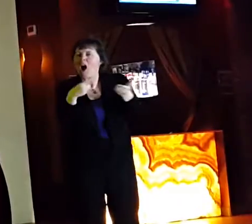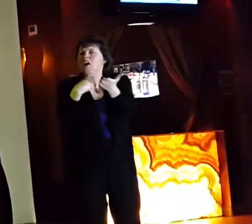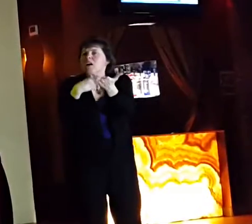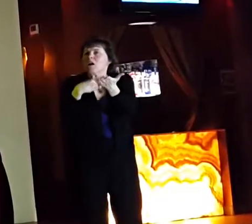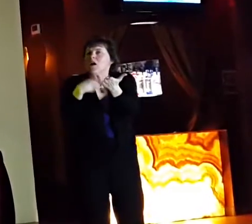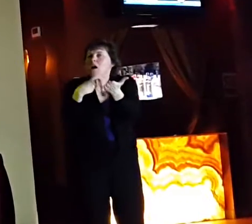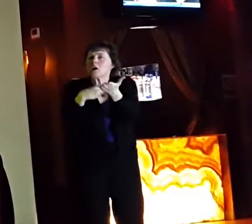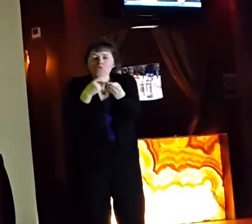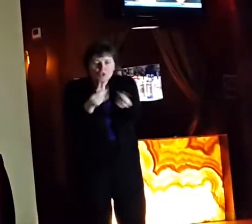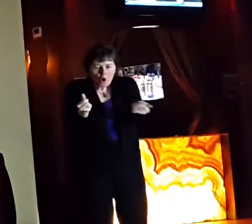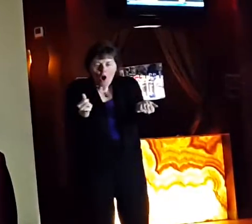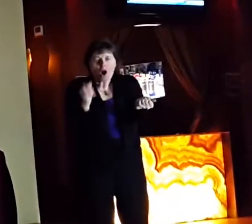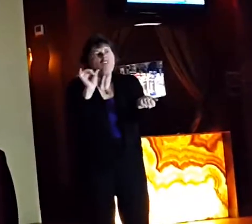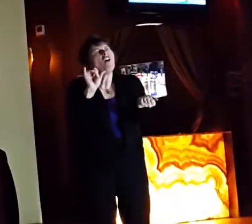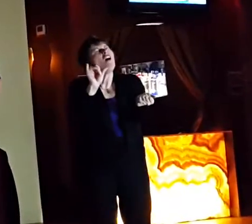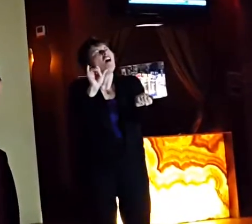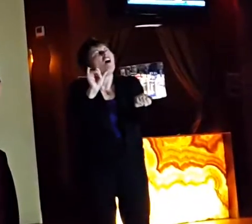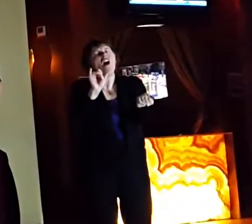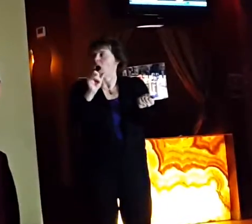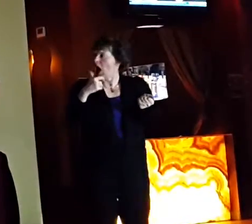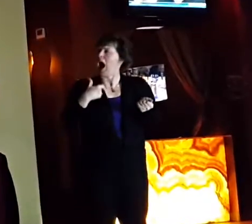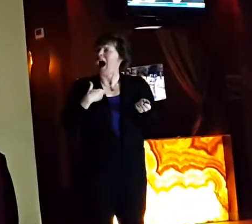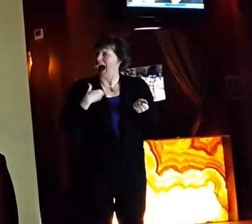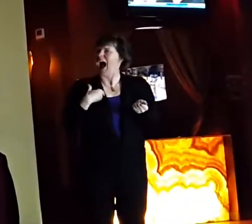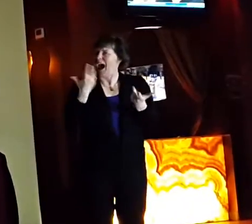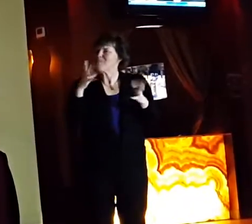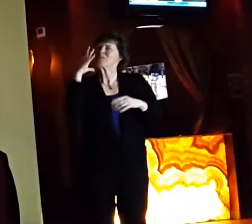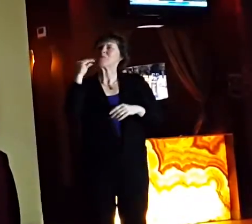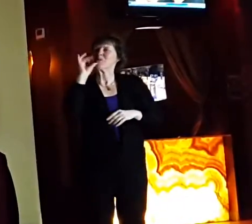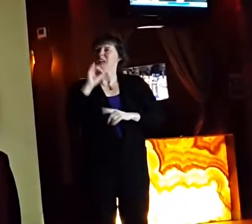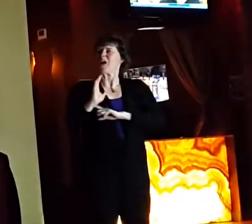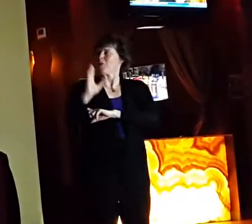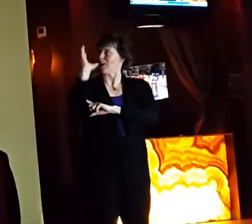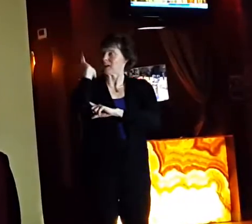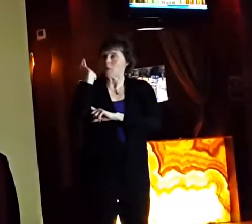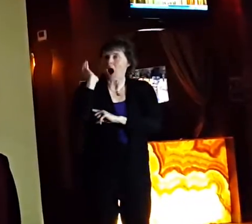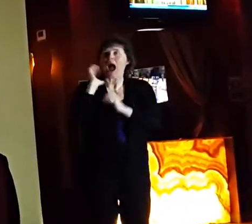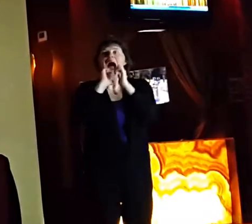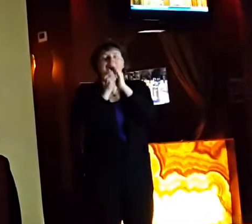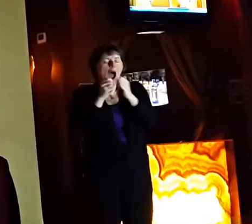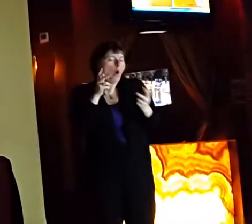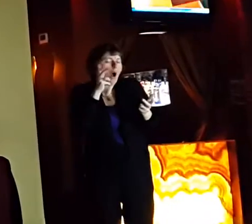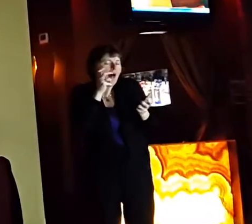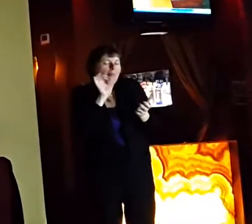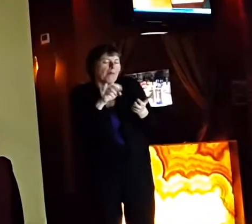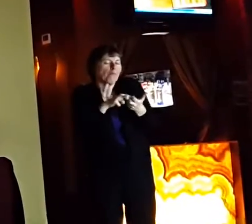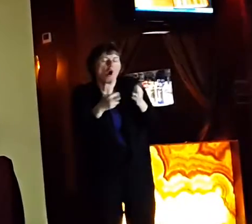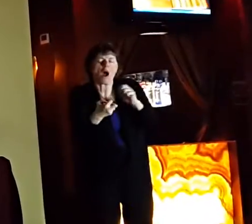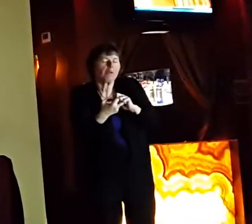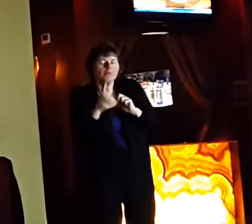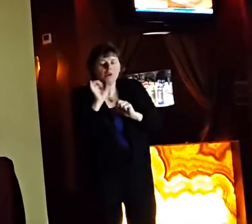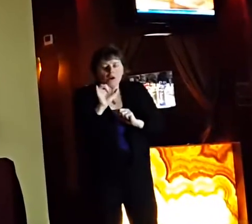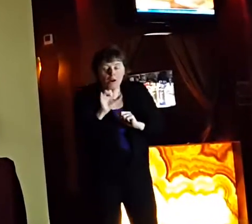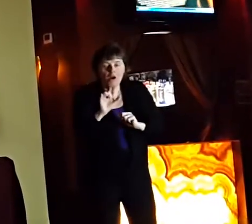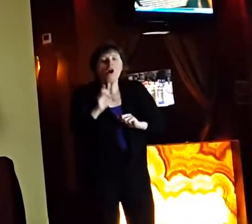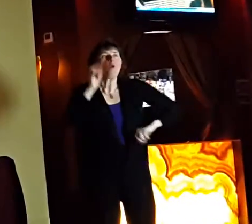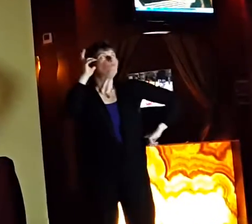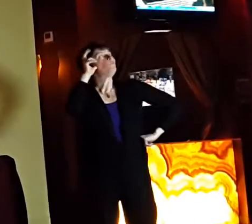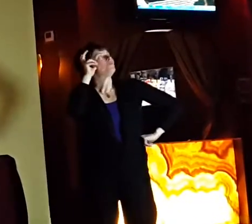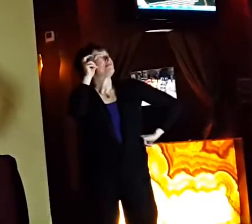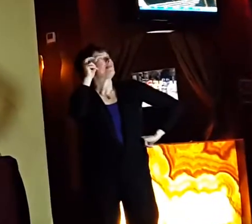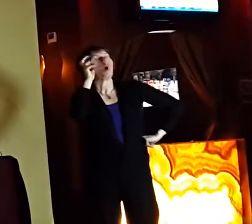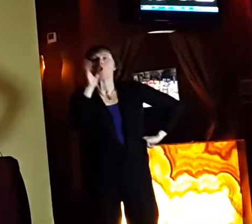parties. So by going through that, I think I really picked up the skills needed to actually listen to people's problems, and not just hear what they're saying,